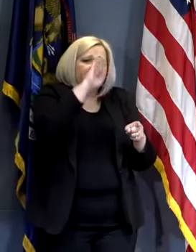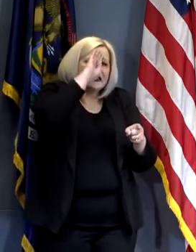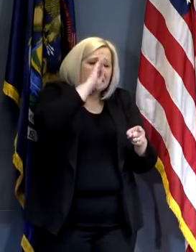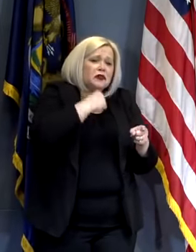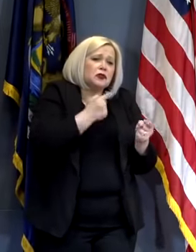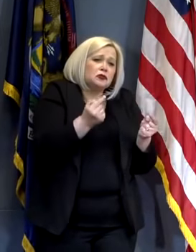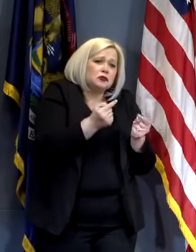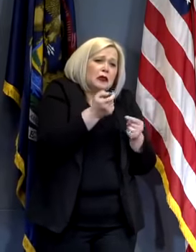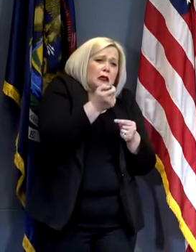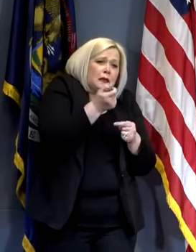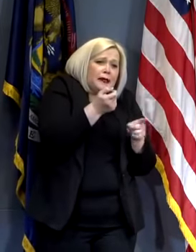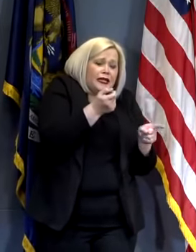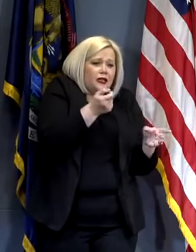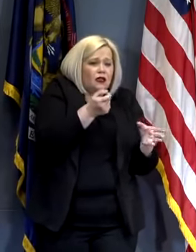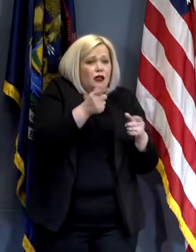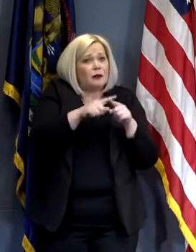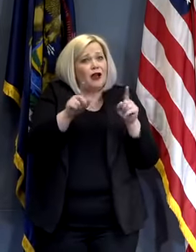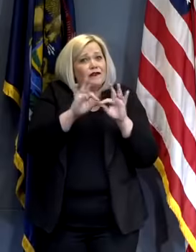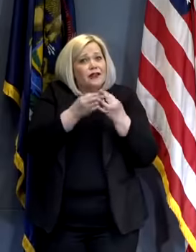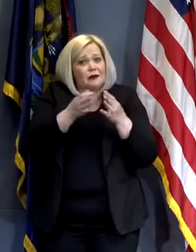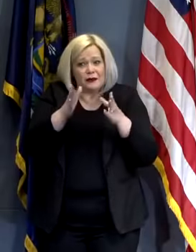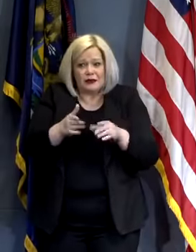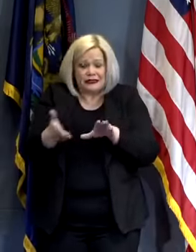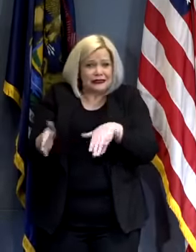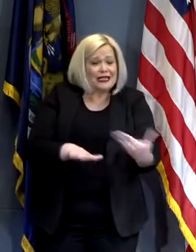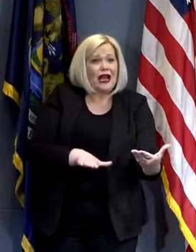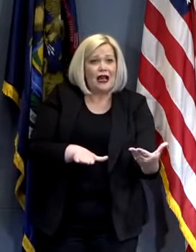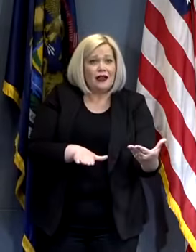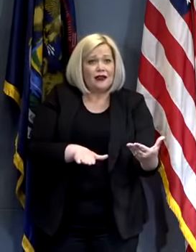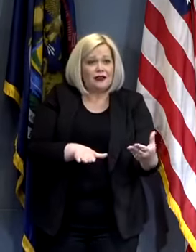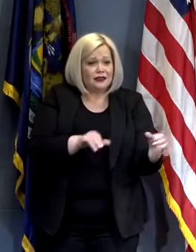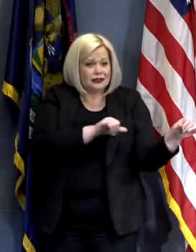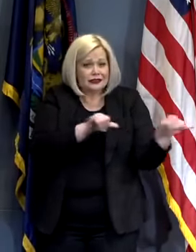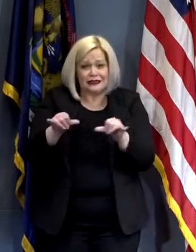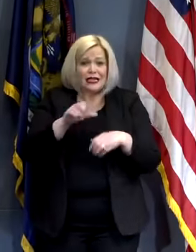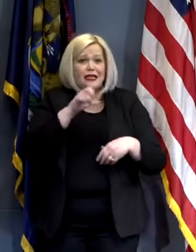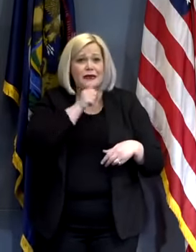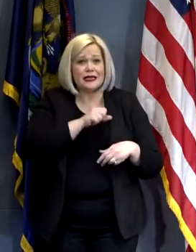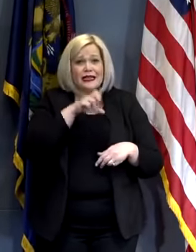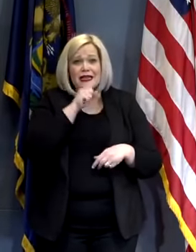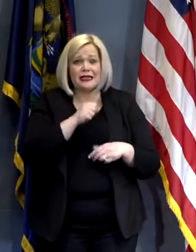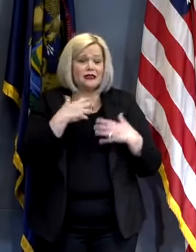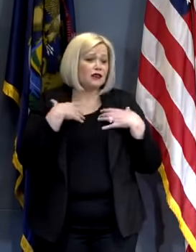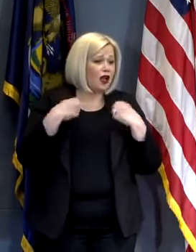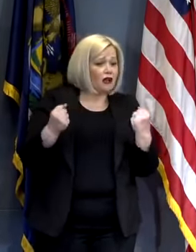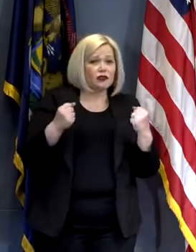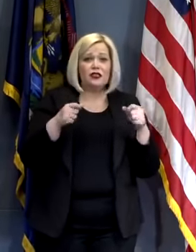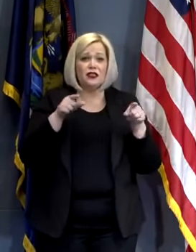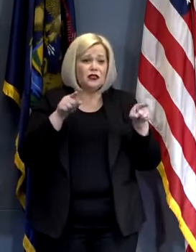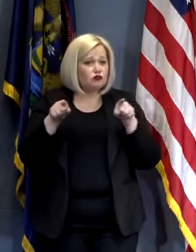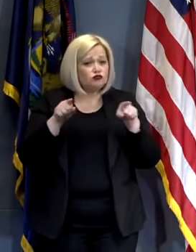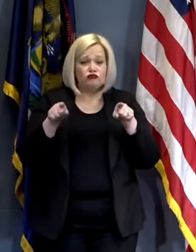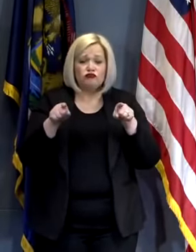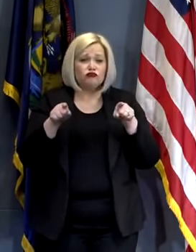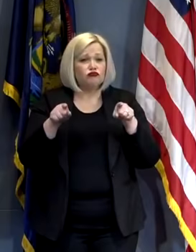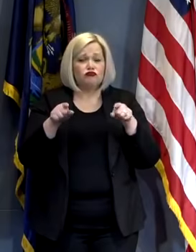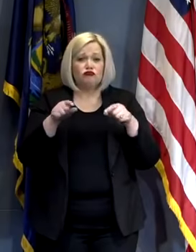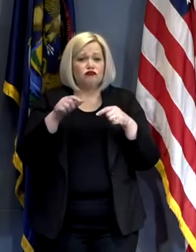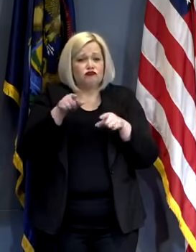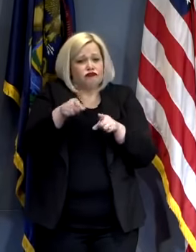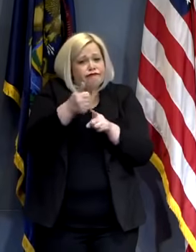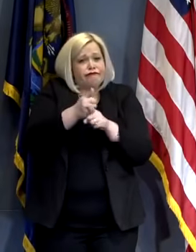muscles. You know, same age, both in good condition, neither had a